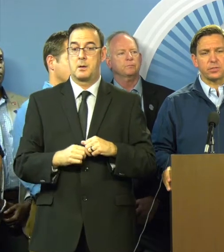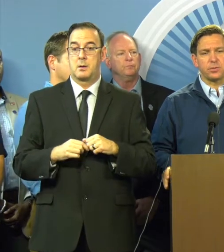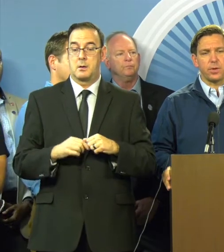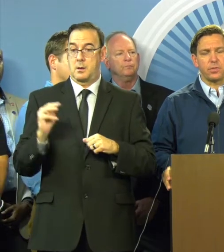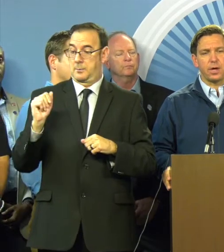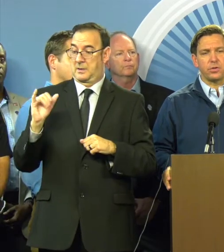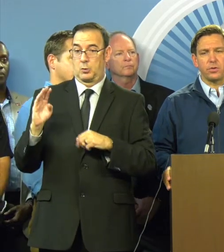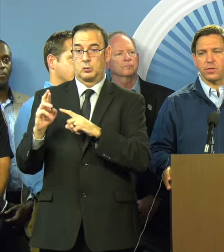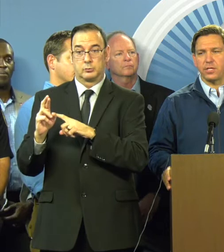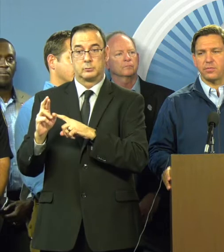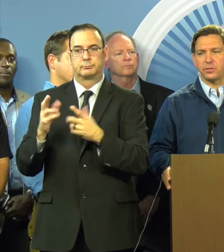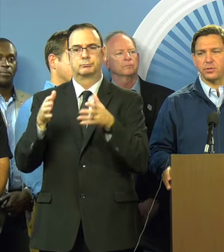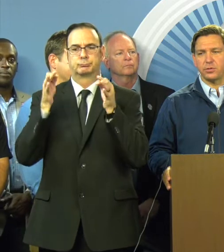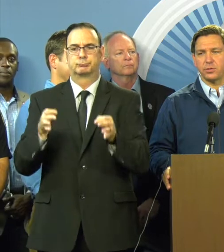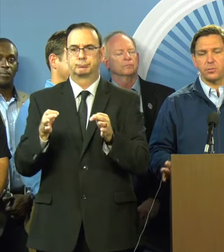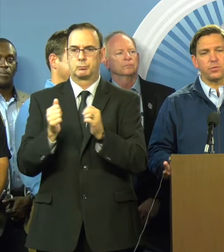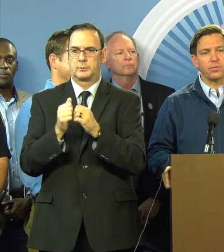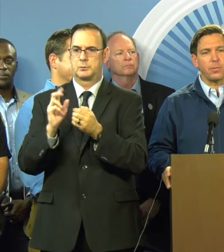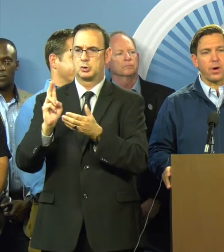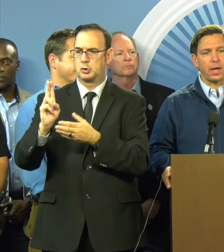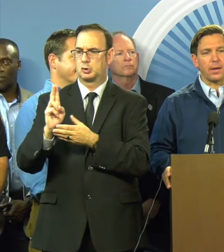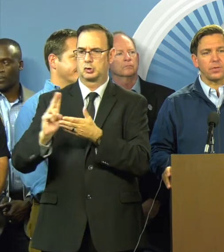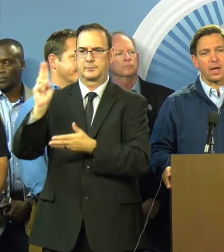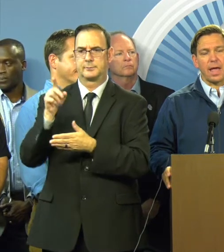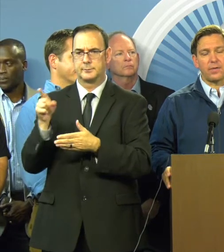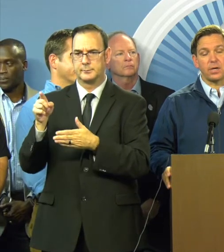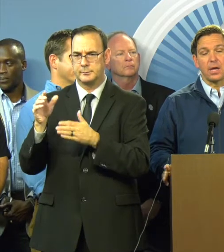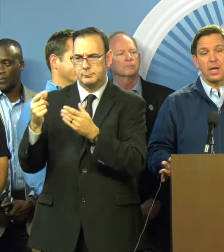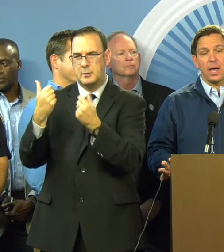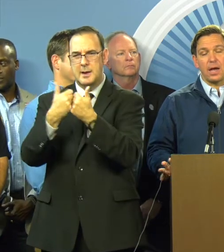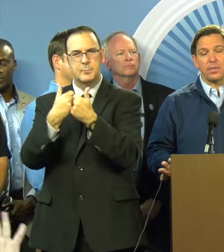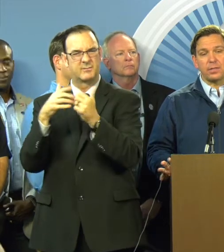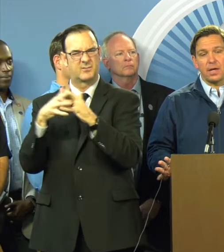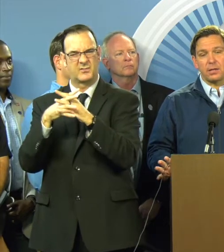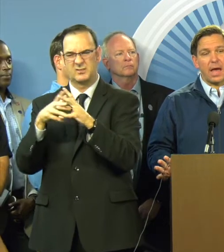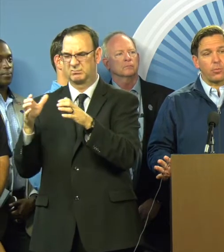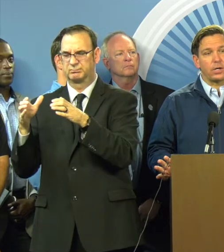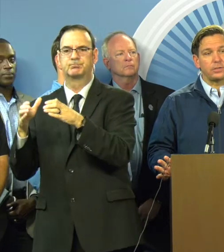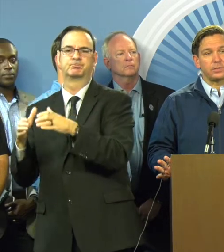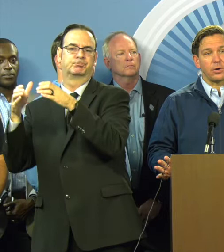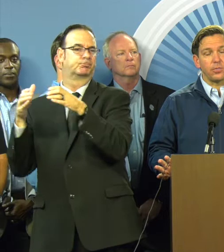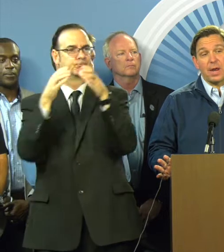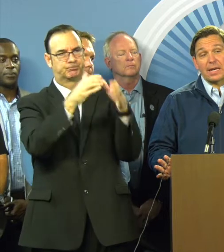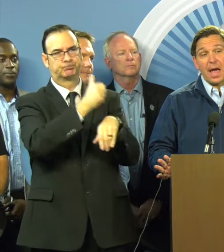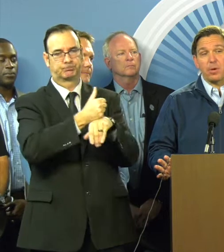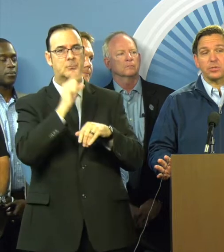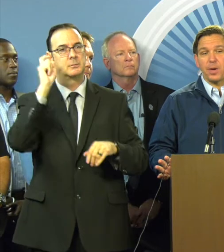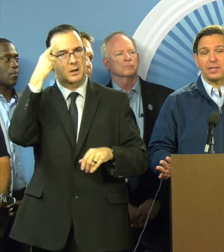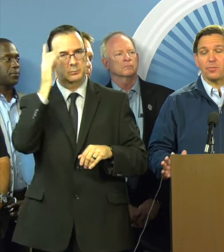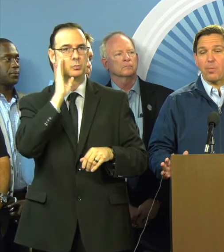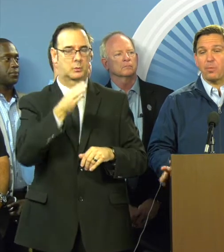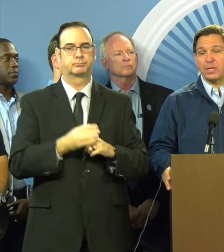in conjunction with the university officials to move the football game to Tallahassee. And I think that was, from an